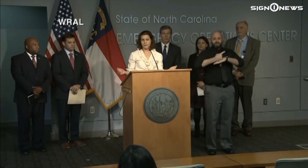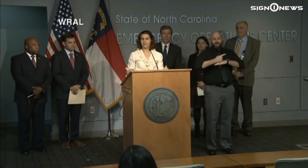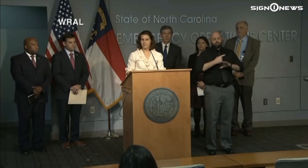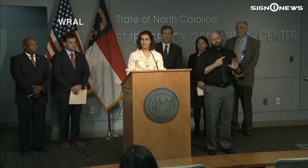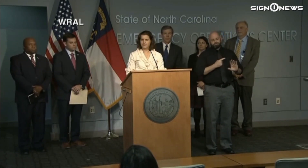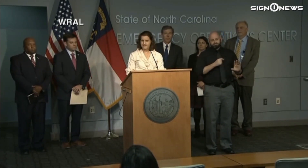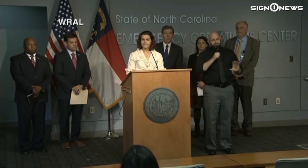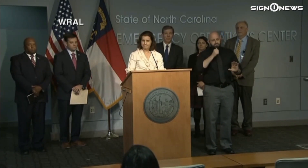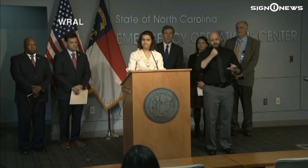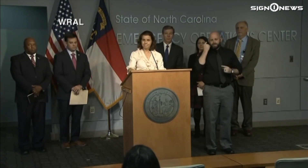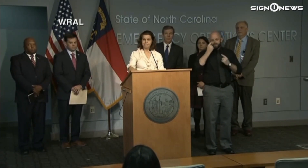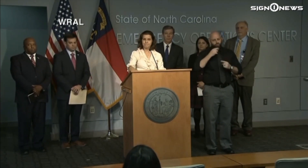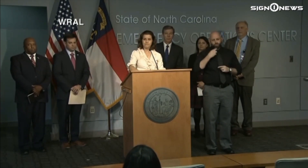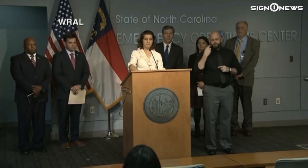at risk.